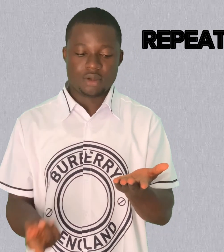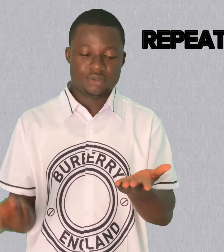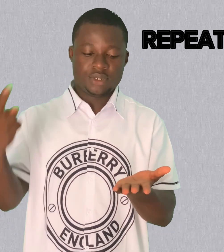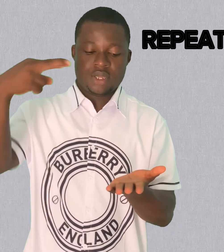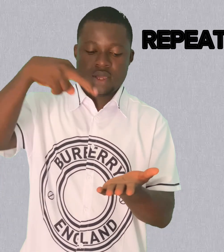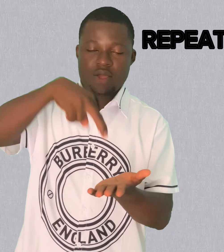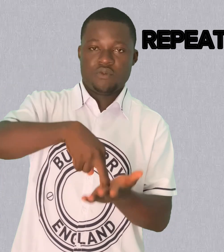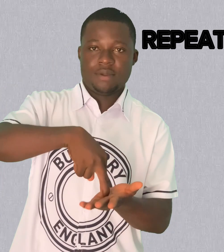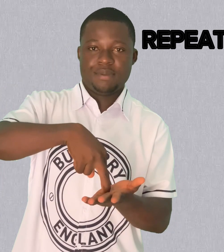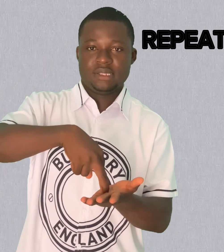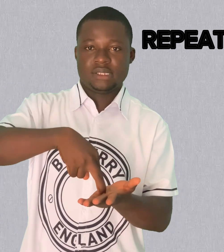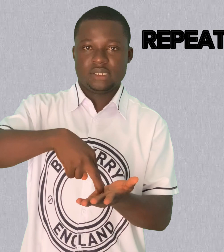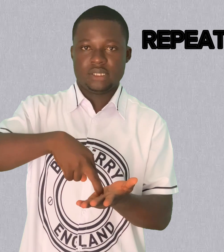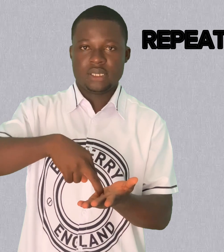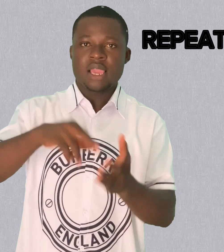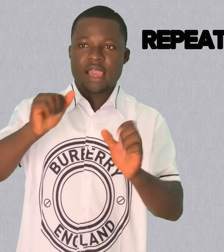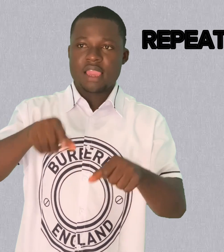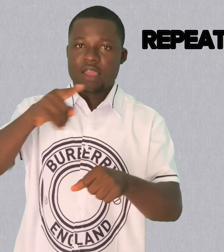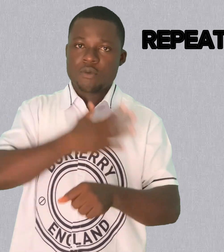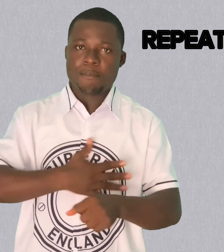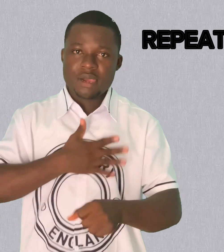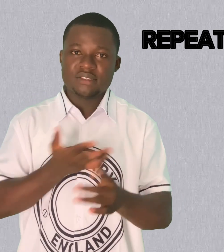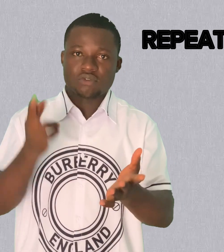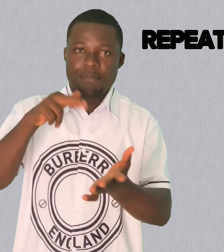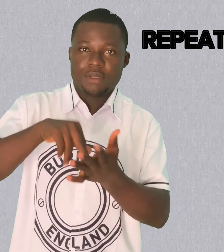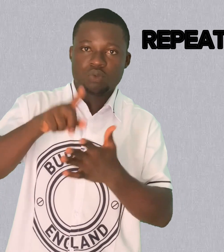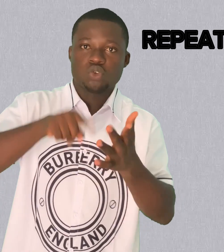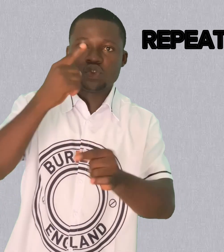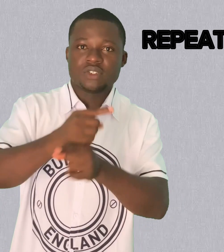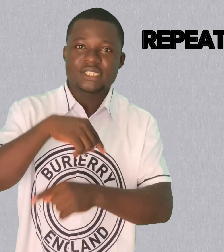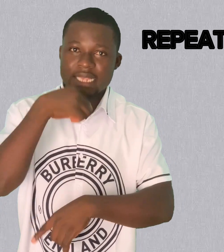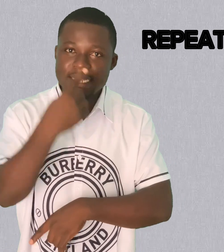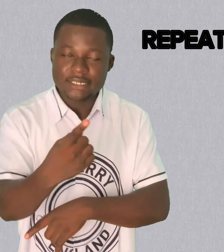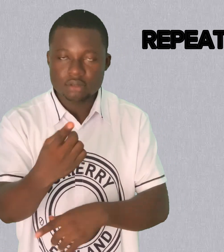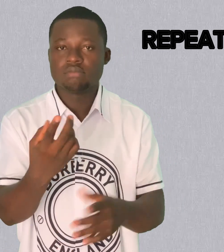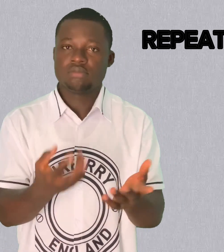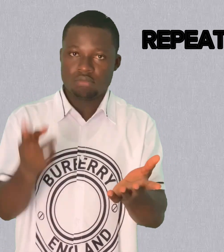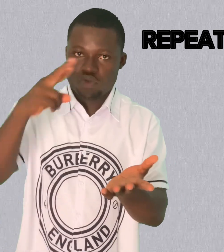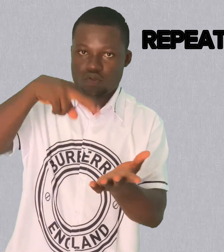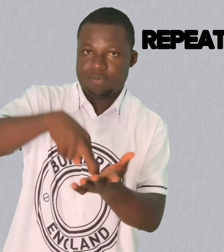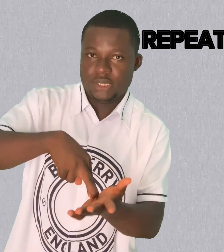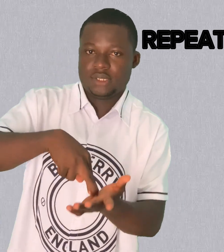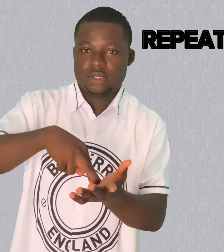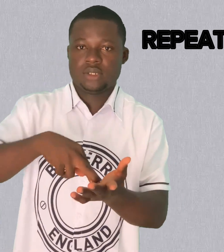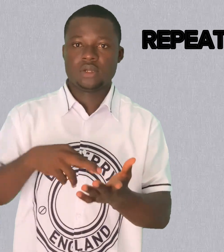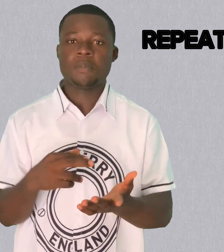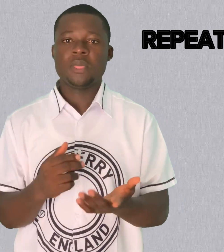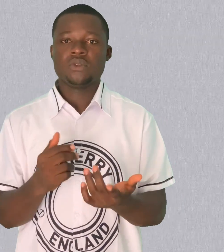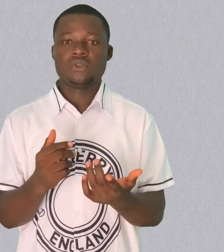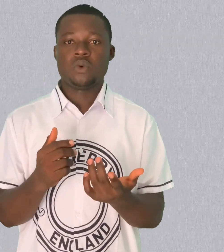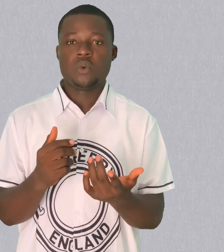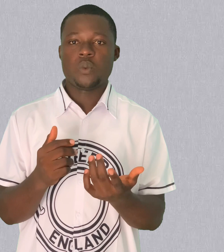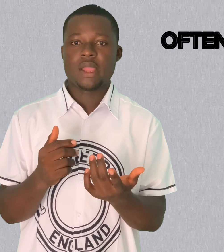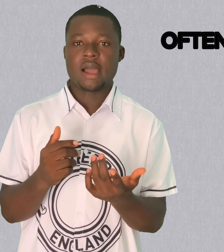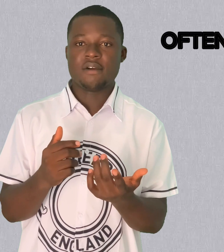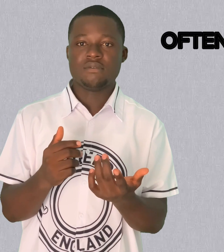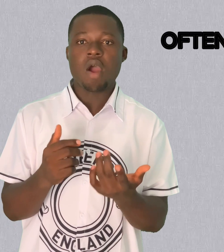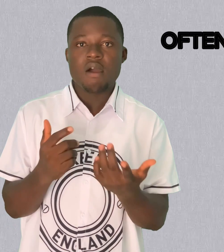becomes repeat. Can you please repeat what you just said? Repeat. So we have